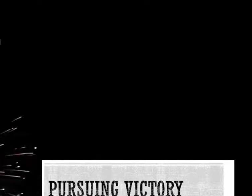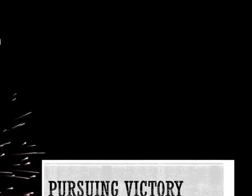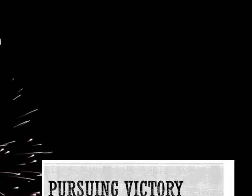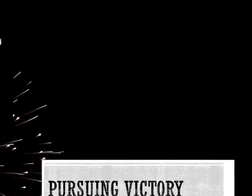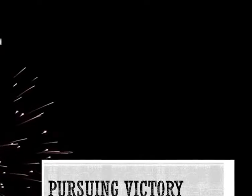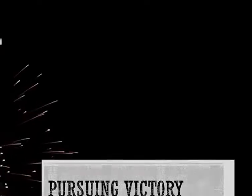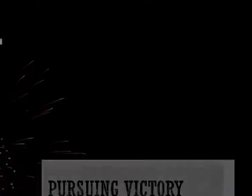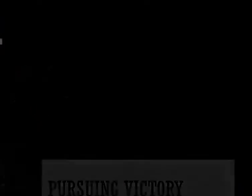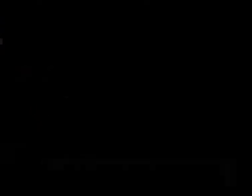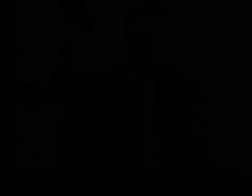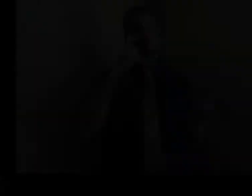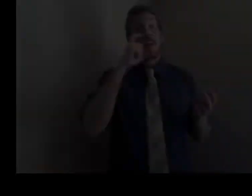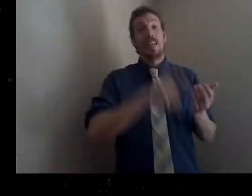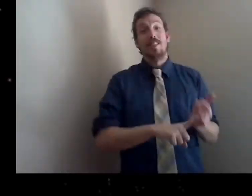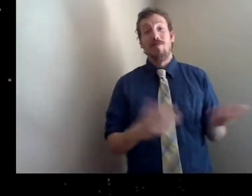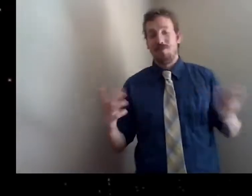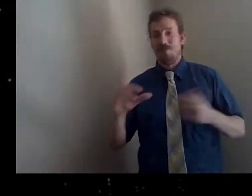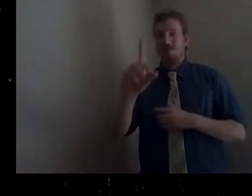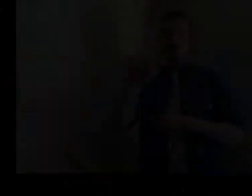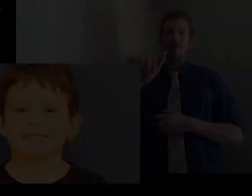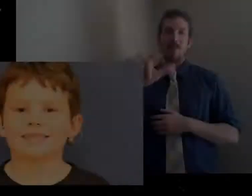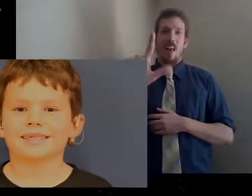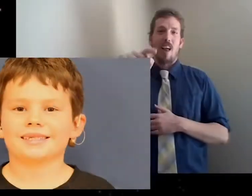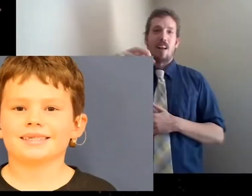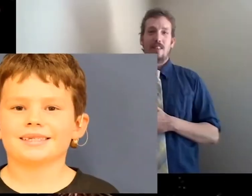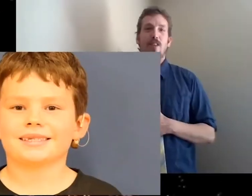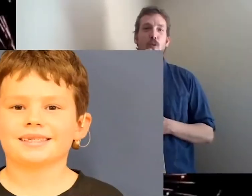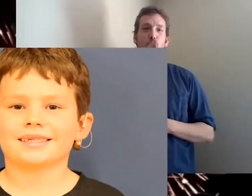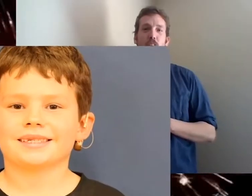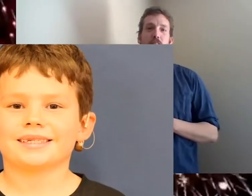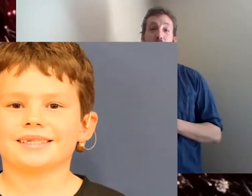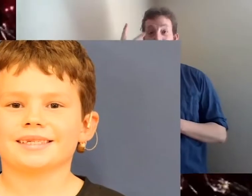Fireworks with the name Dalton Green.